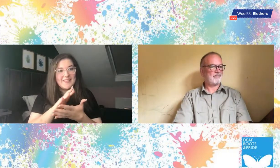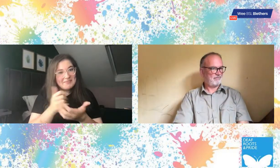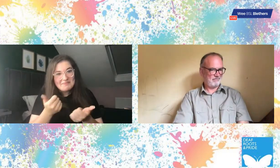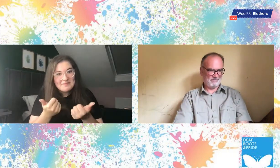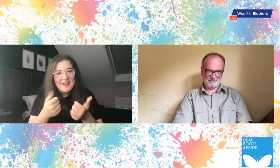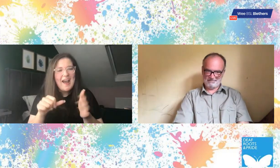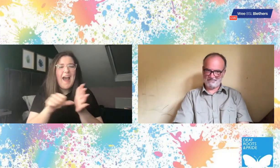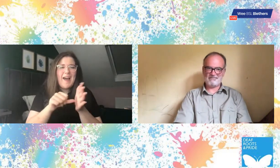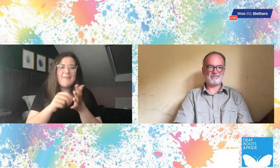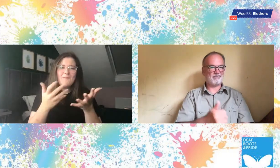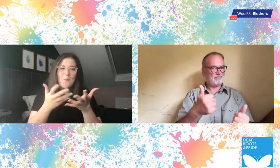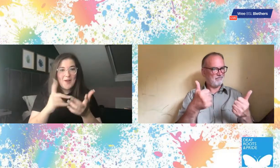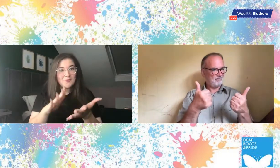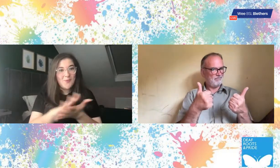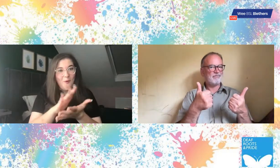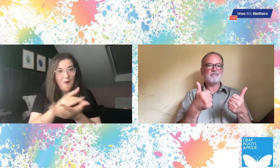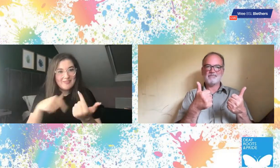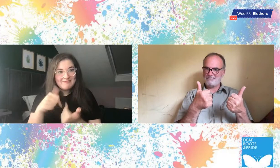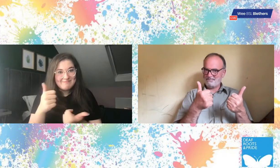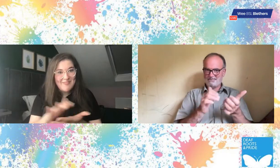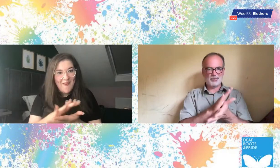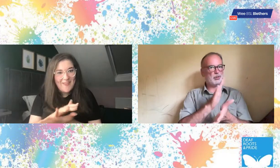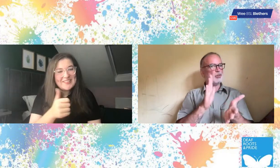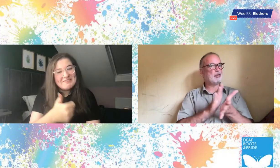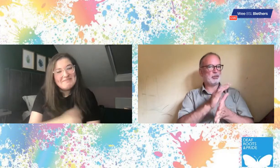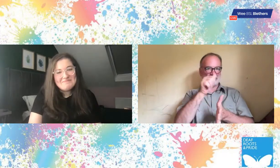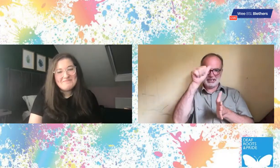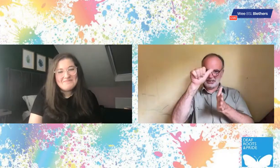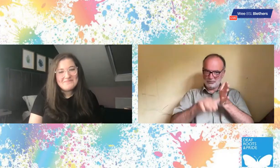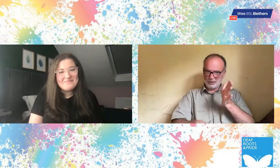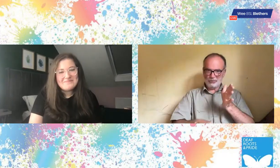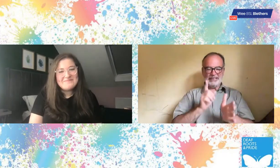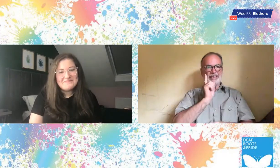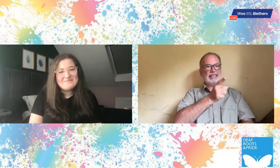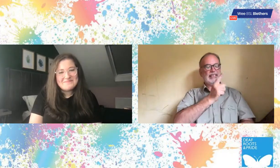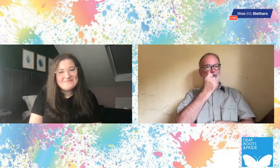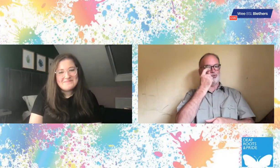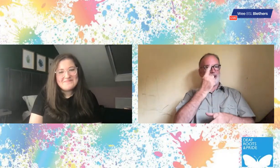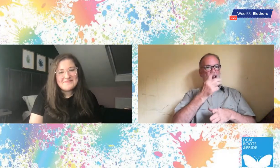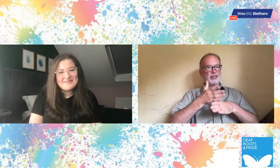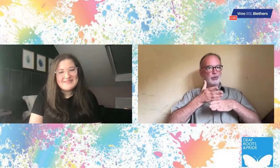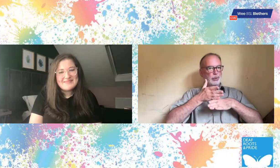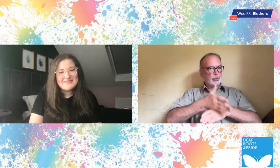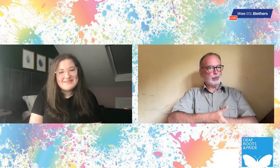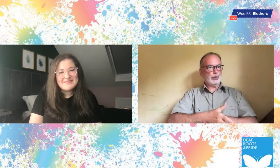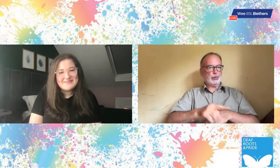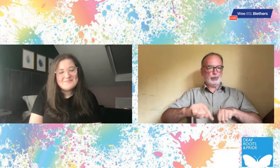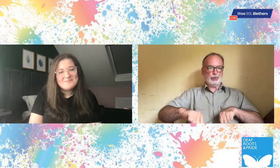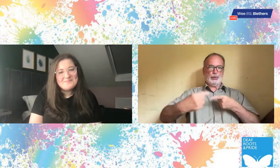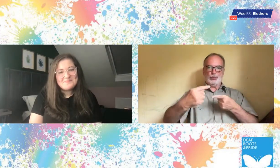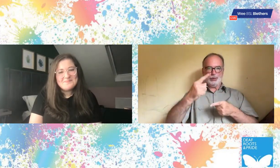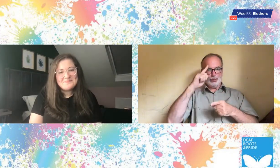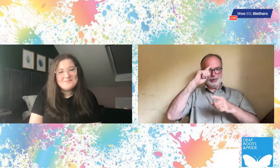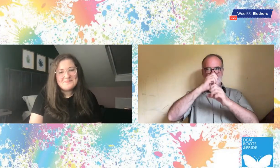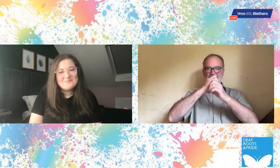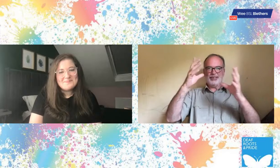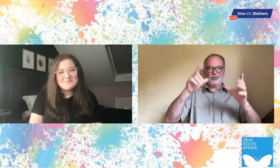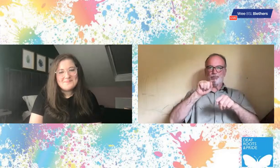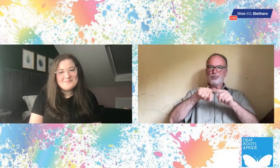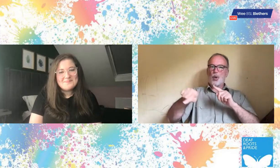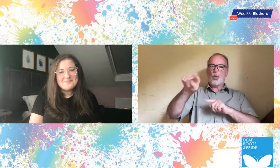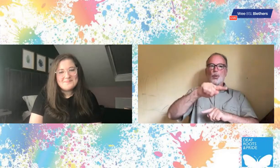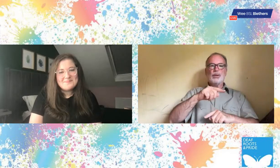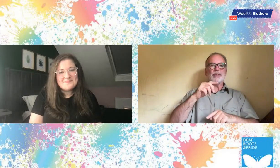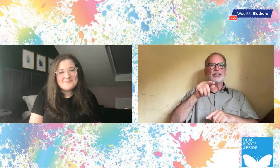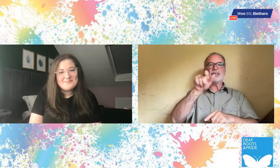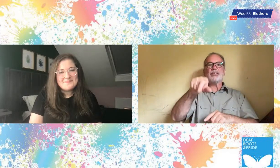fantastic. And the volunteers, are they happy? They're not Oh, complaining? very happy. It's a great experience. And they